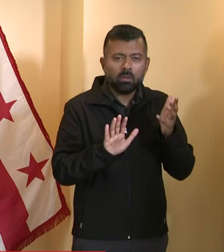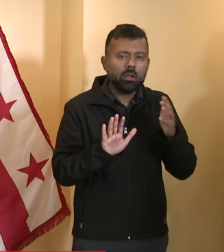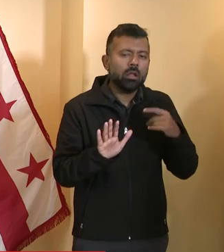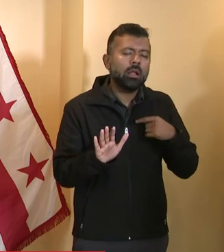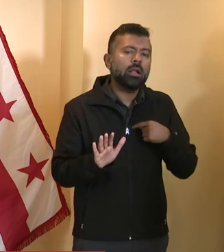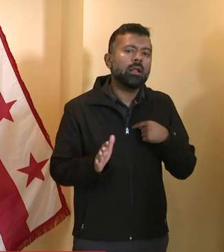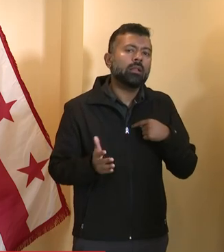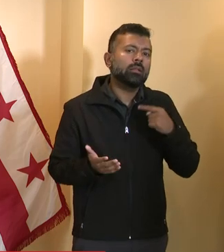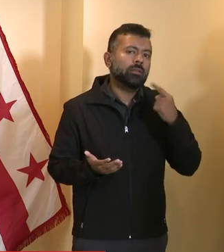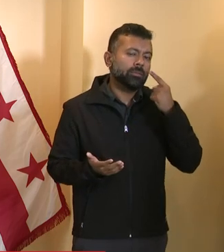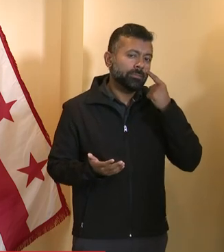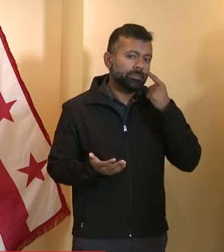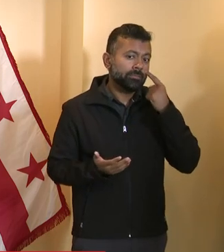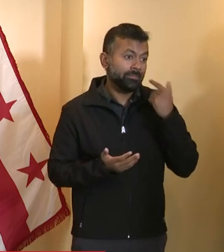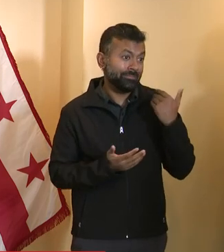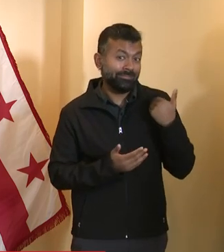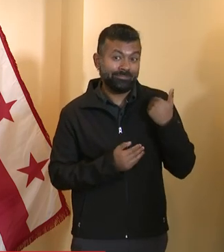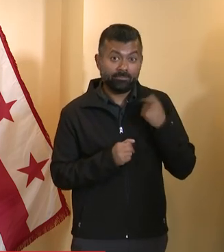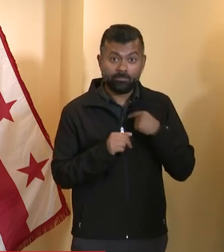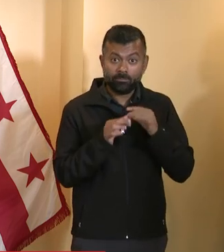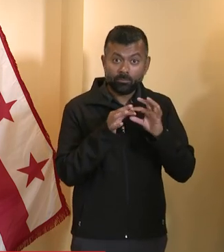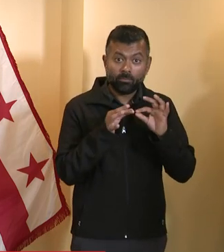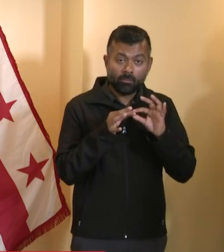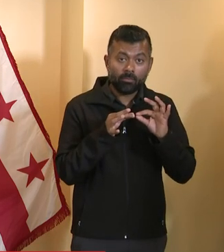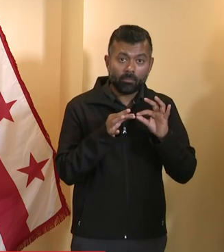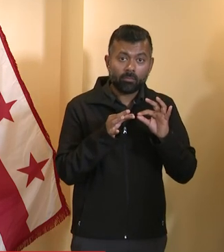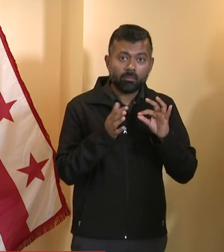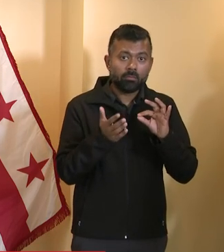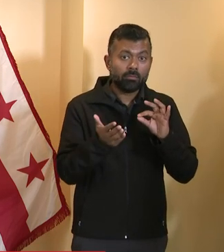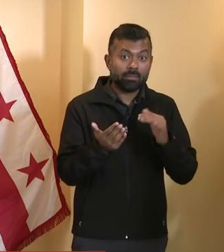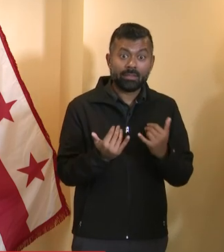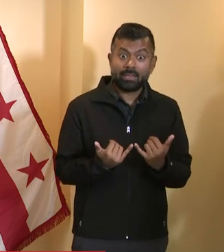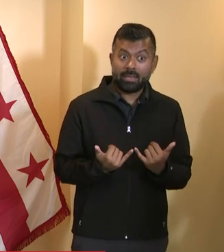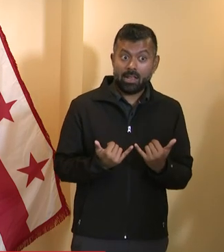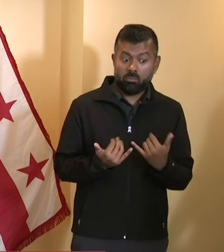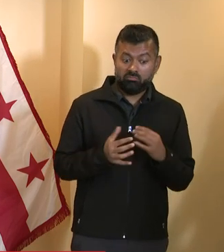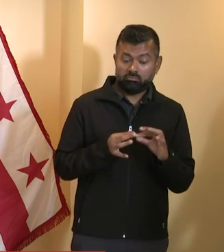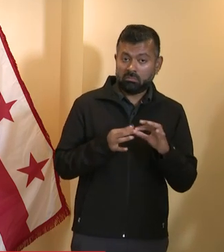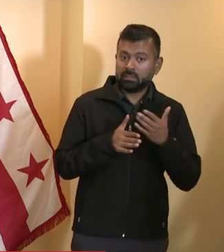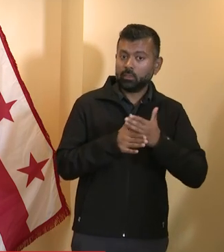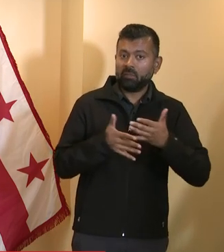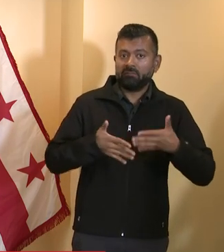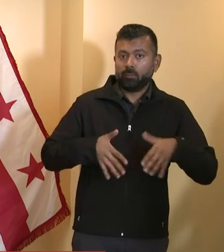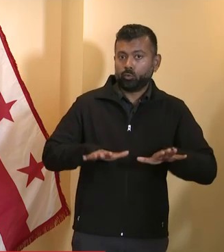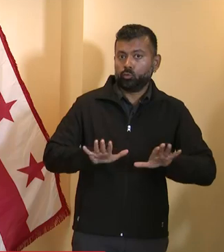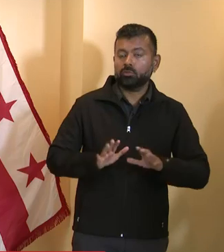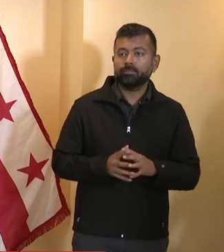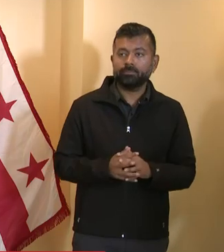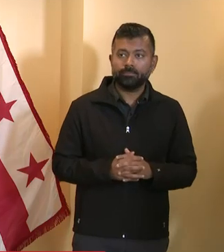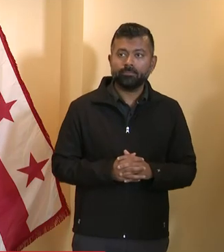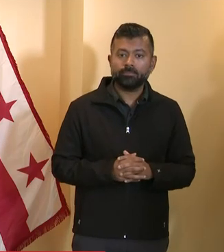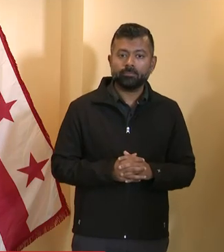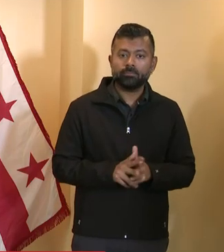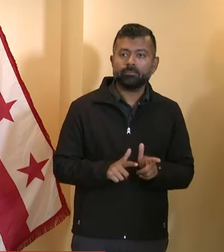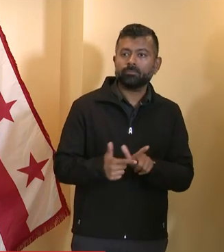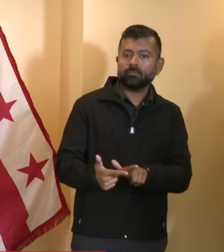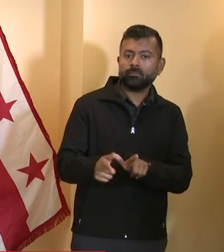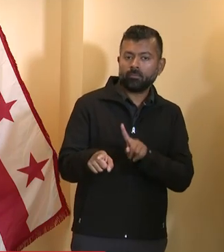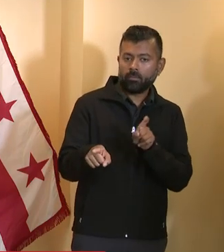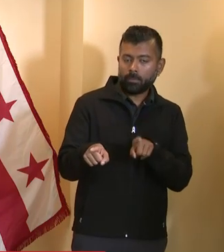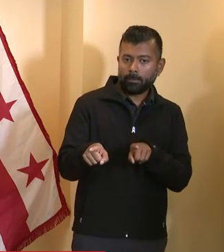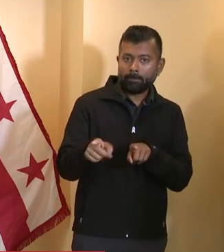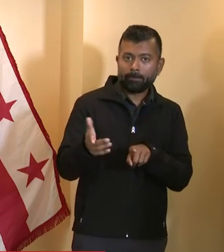I mentioned was, where we are. Do you have concerns? Are you preparing for the possibility that in